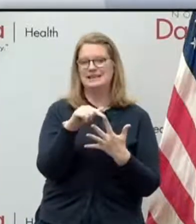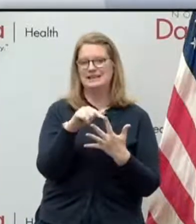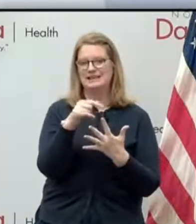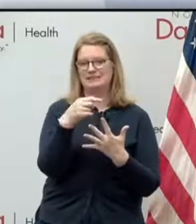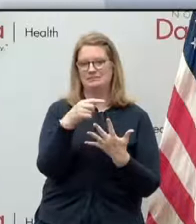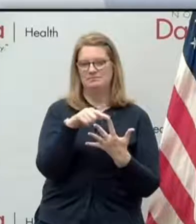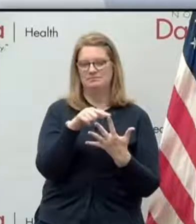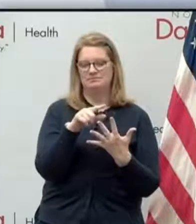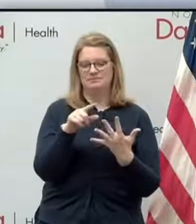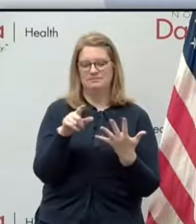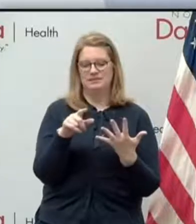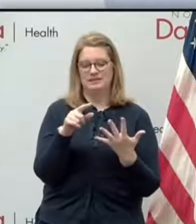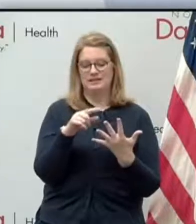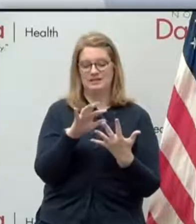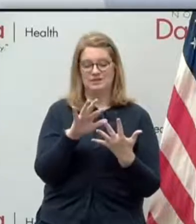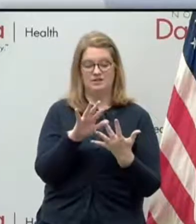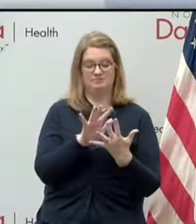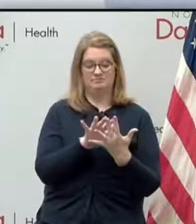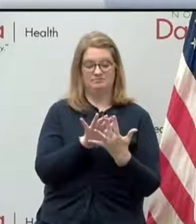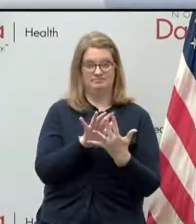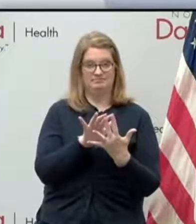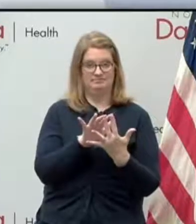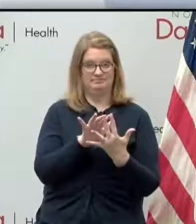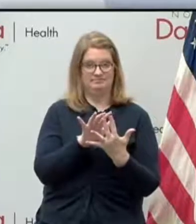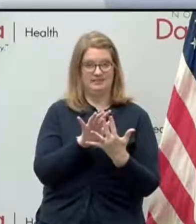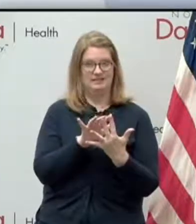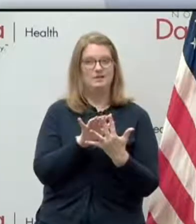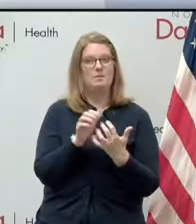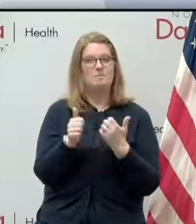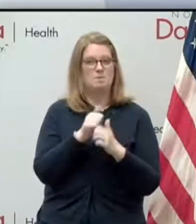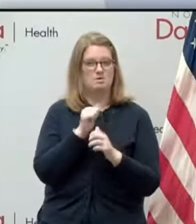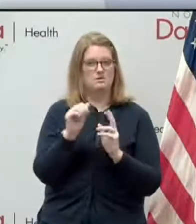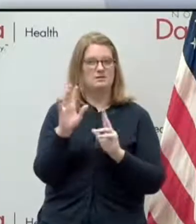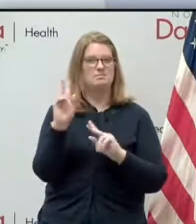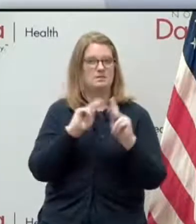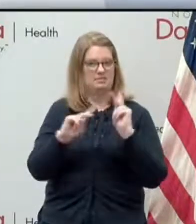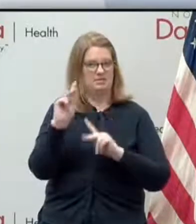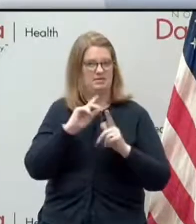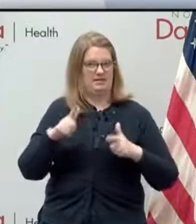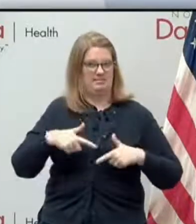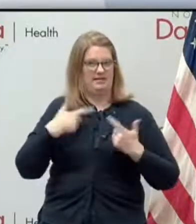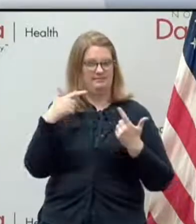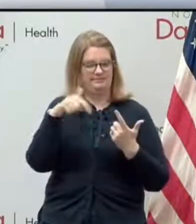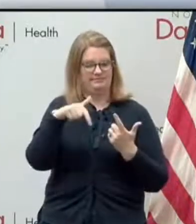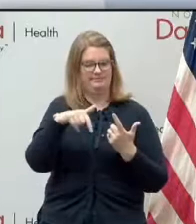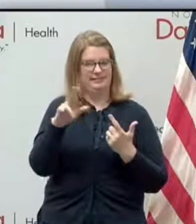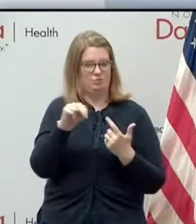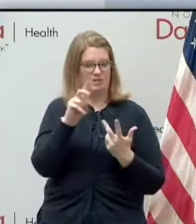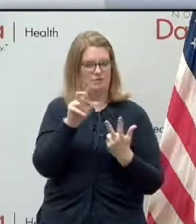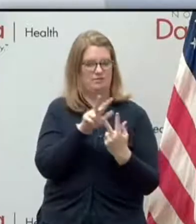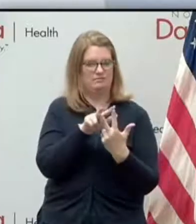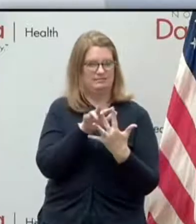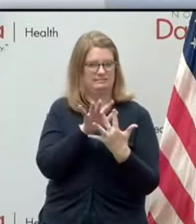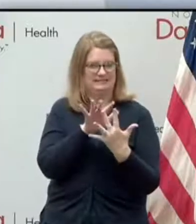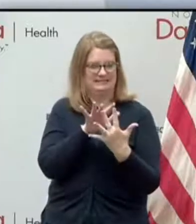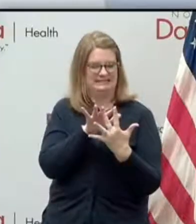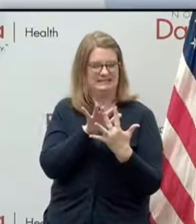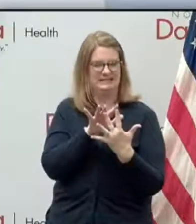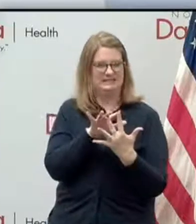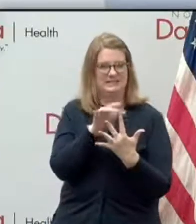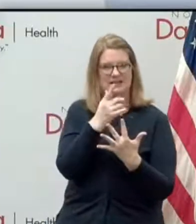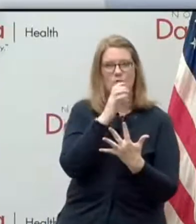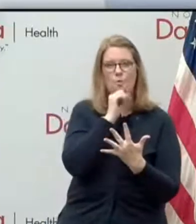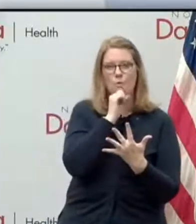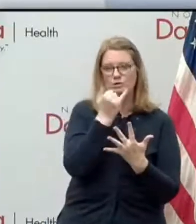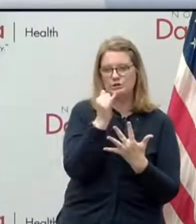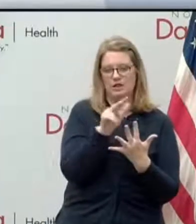so again, if you're in a moderate or high risk county, which represents the majority of the population of our state, again, good time